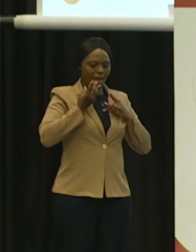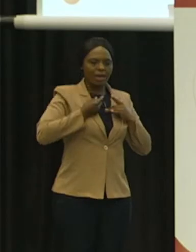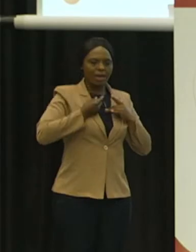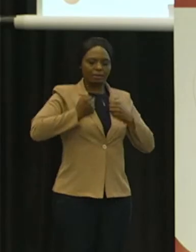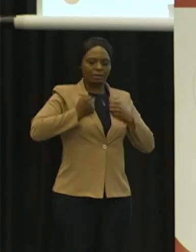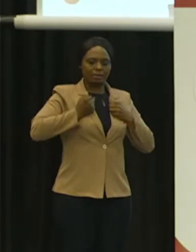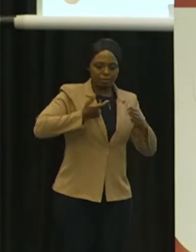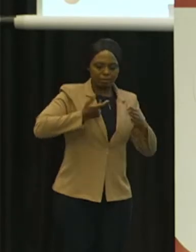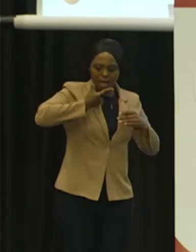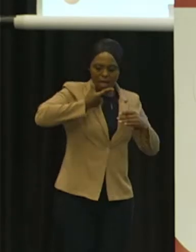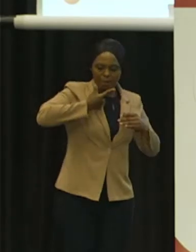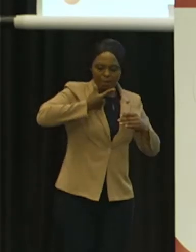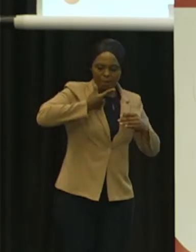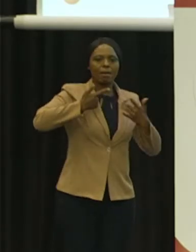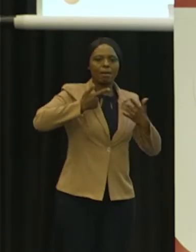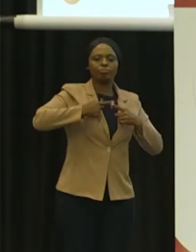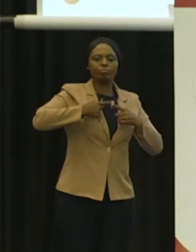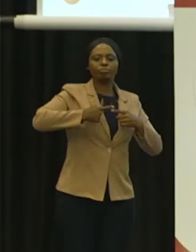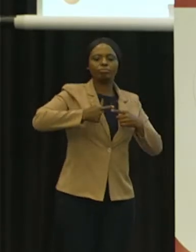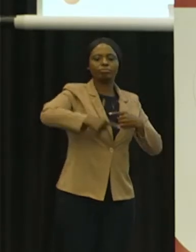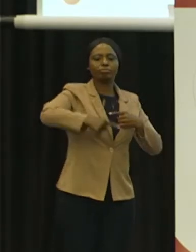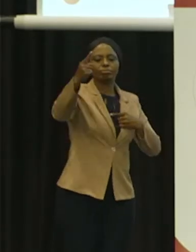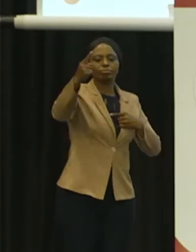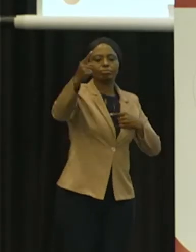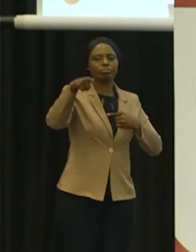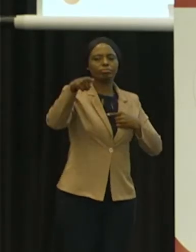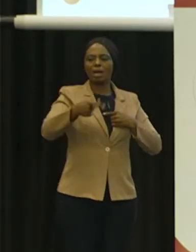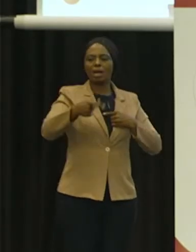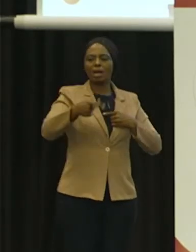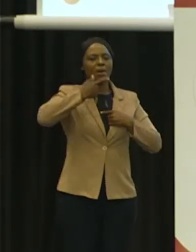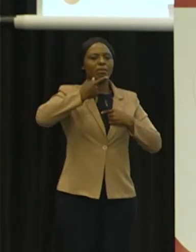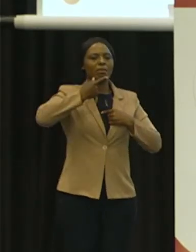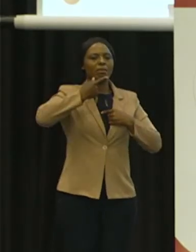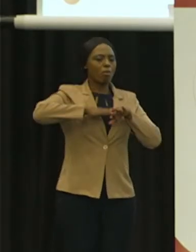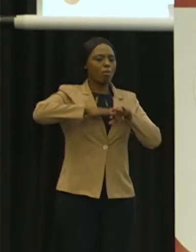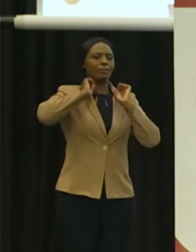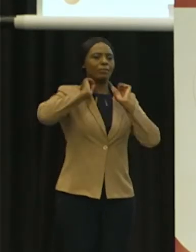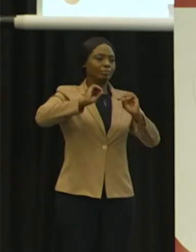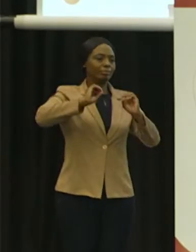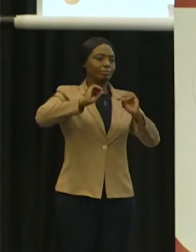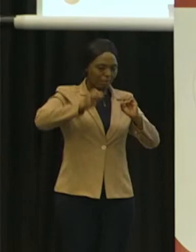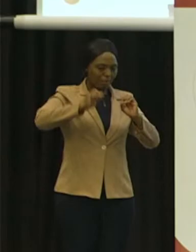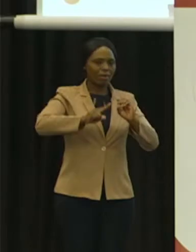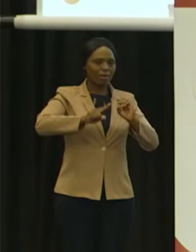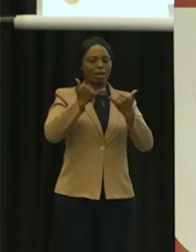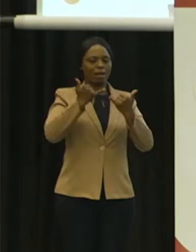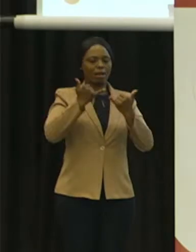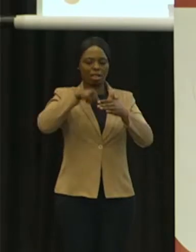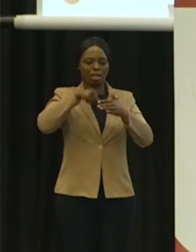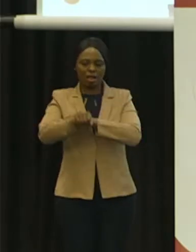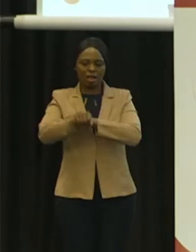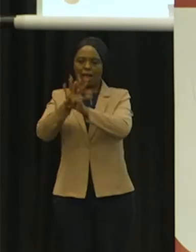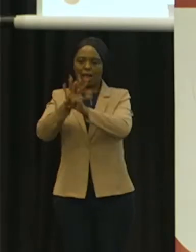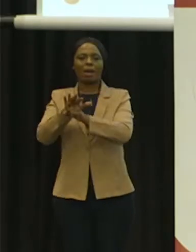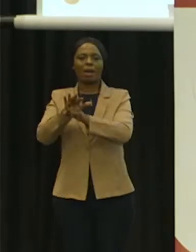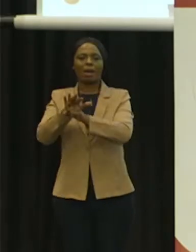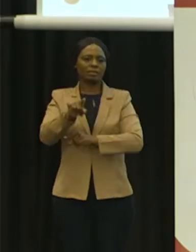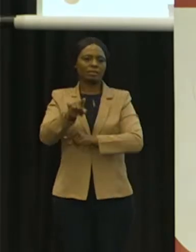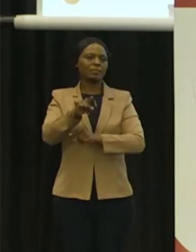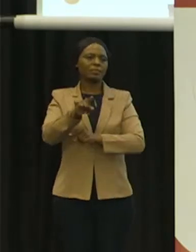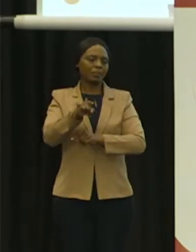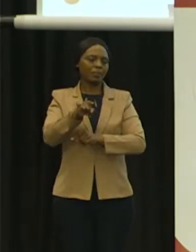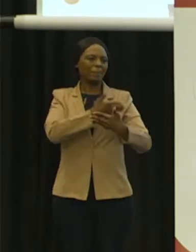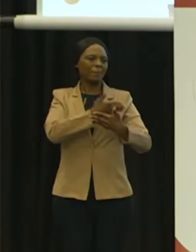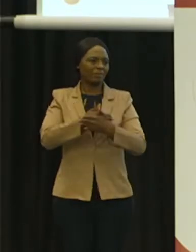it, and it leaves a negative effect for the next generation of babies that are born as a result. And then